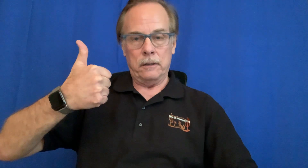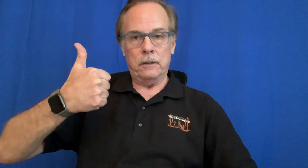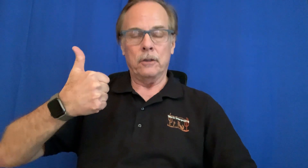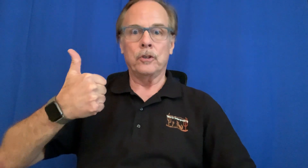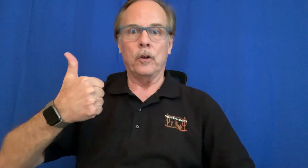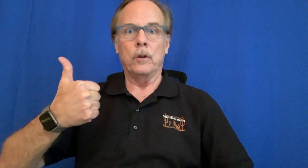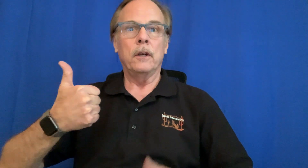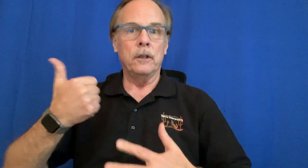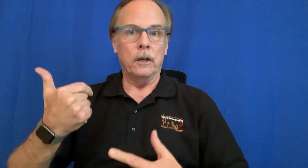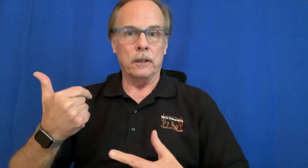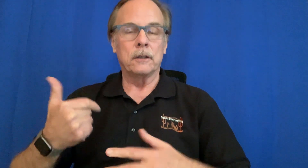to show youngest.